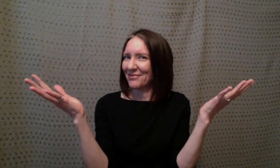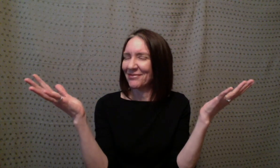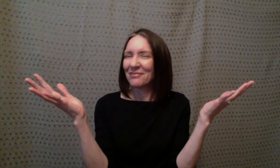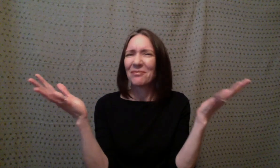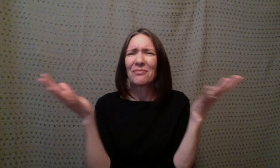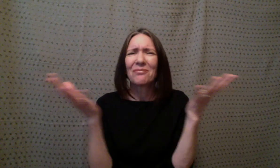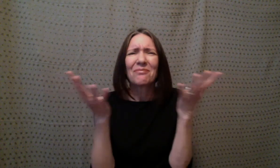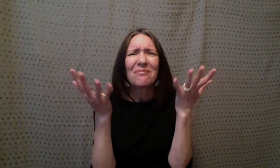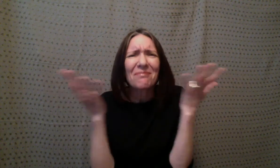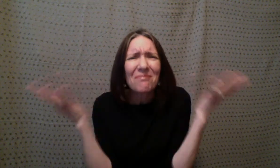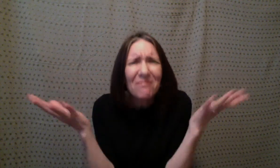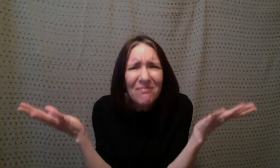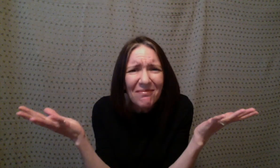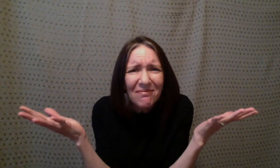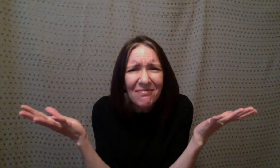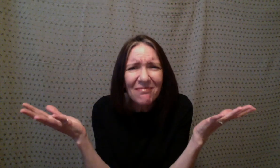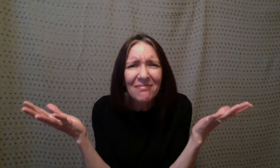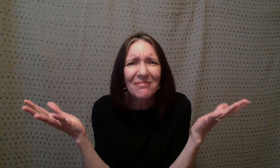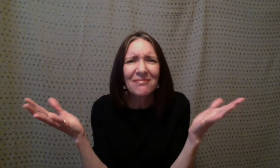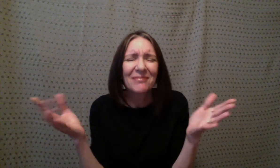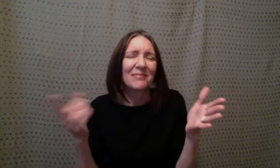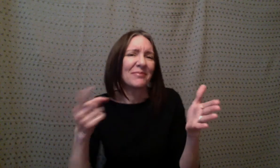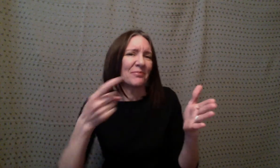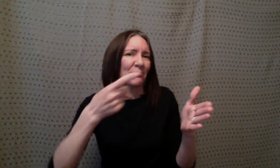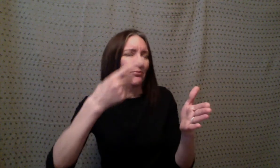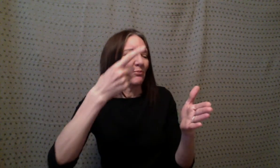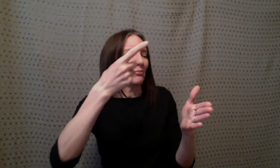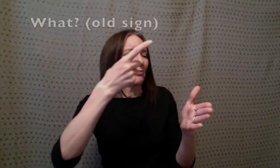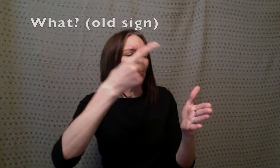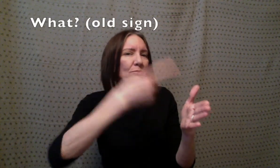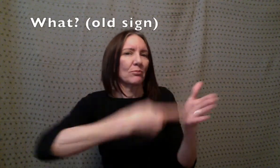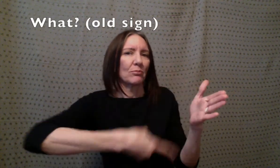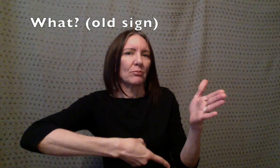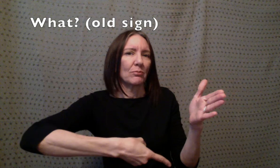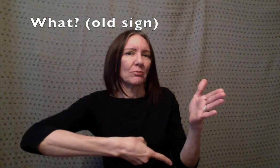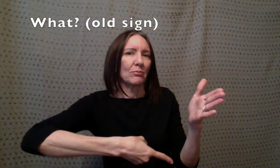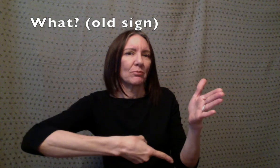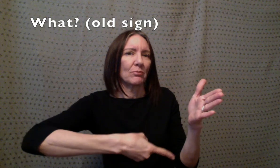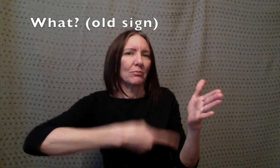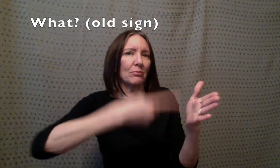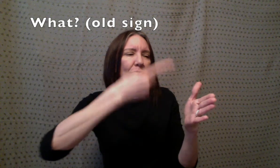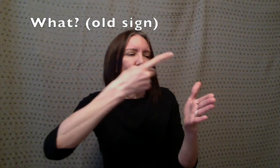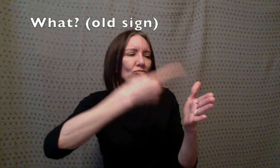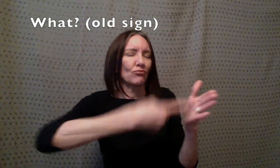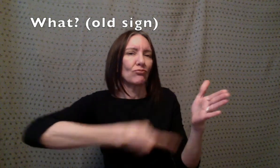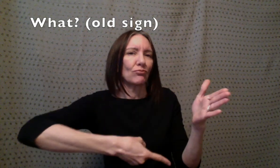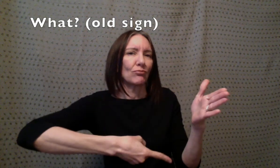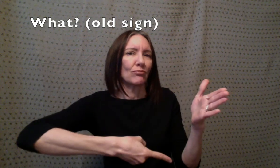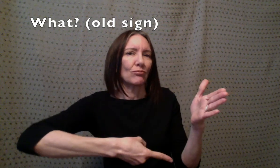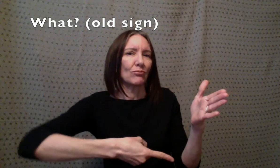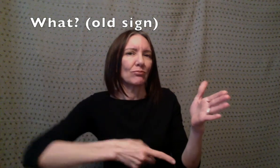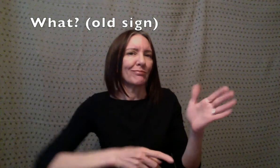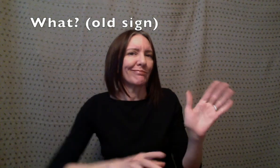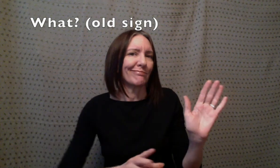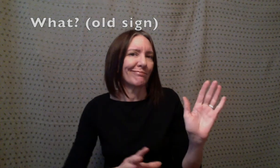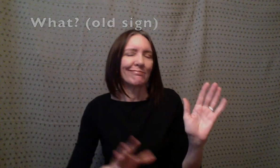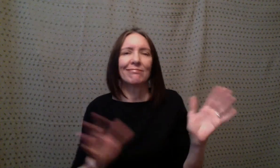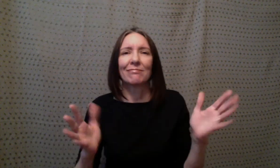hands. They're facing up and they sort of shake as you lean forward. That's the old sign for what, an index finger across the